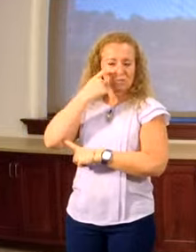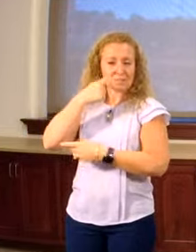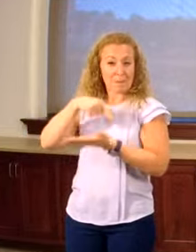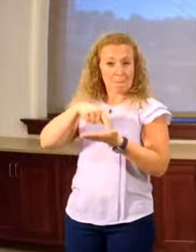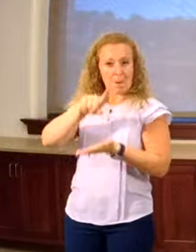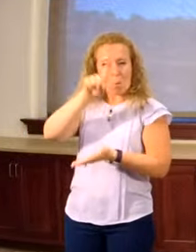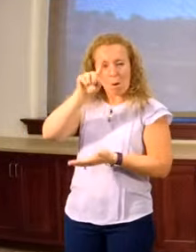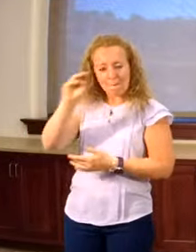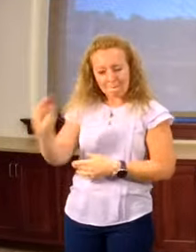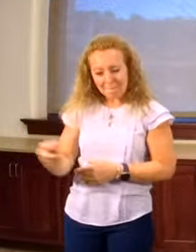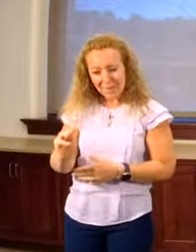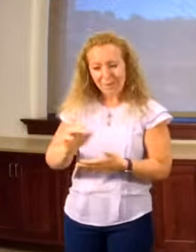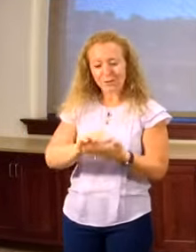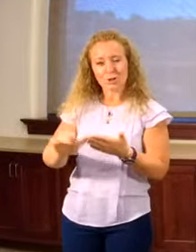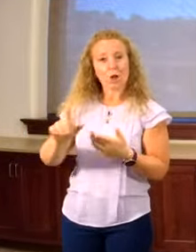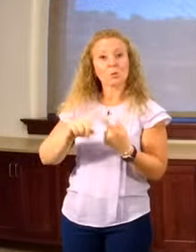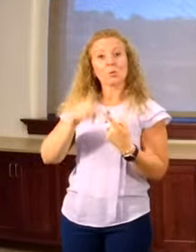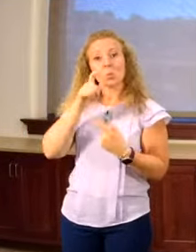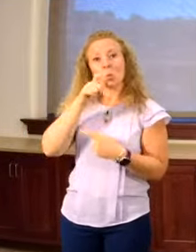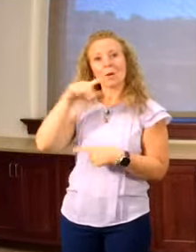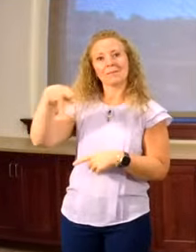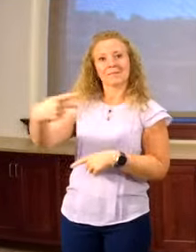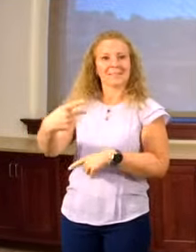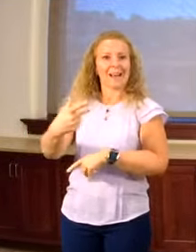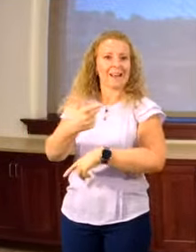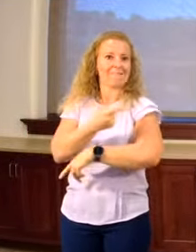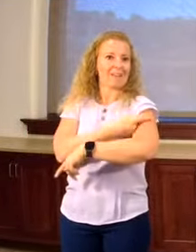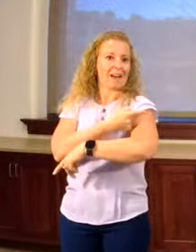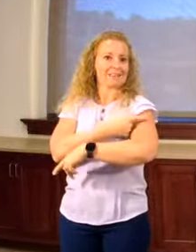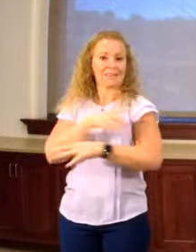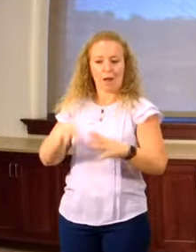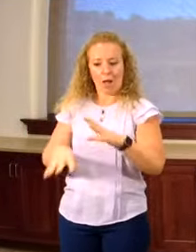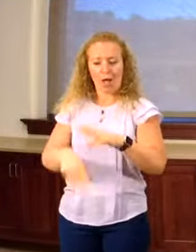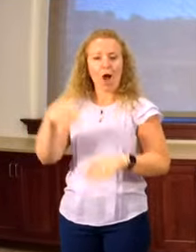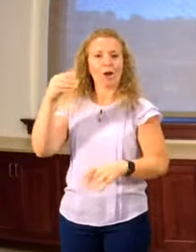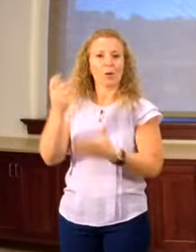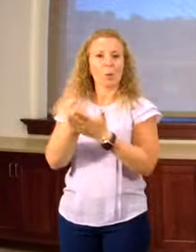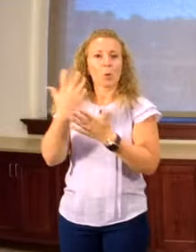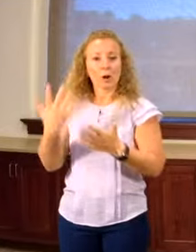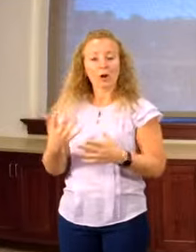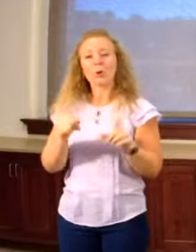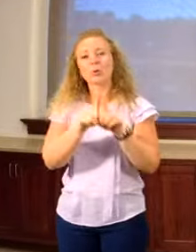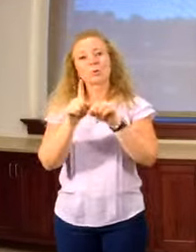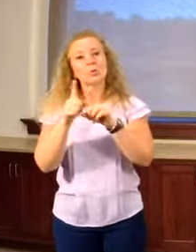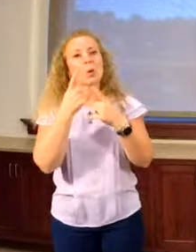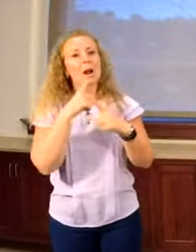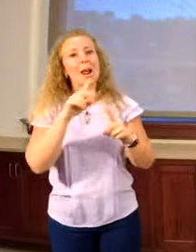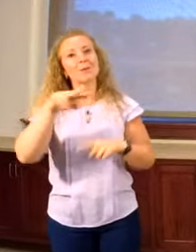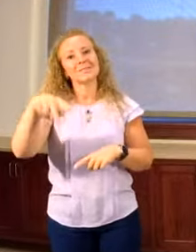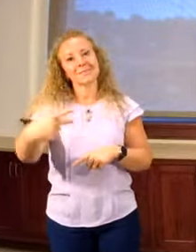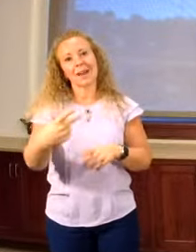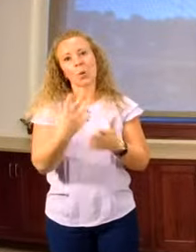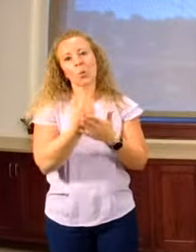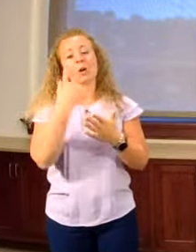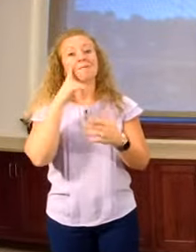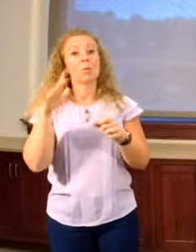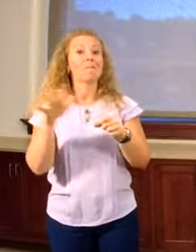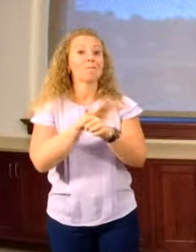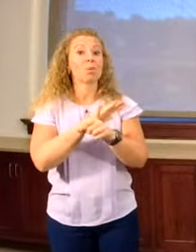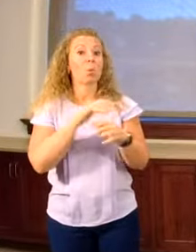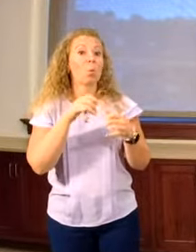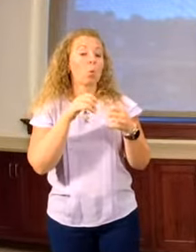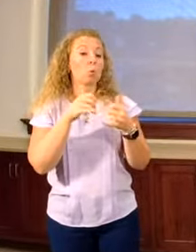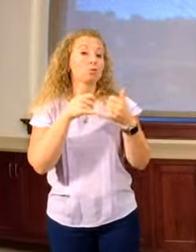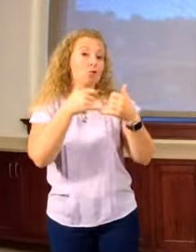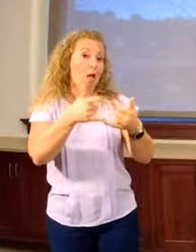million to the state's second vaccine lottery winner and announced the second winner of a full college scholarship for people